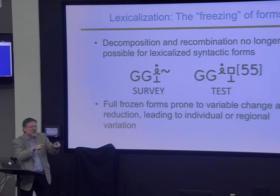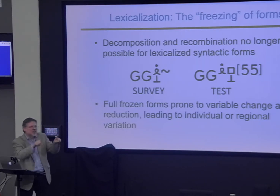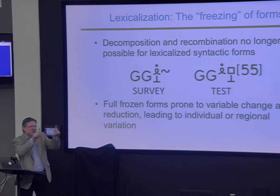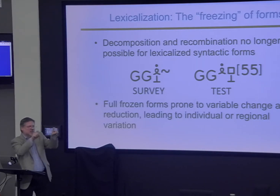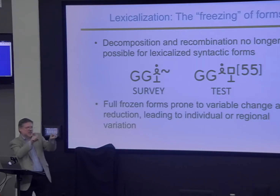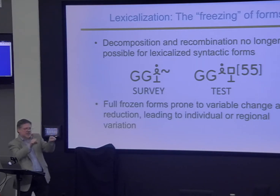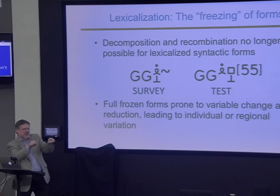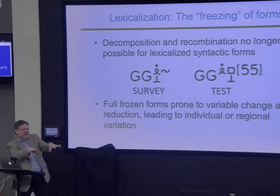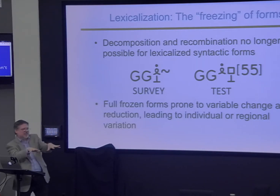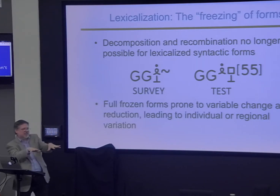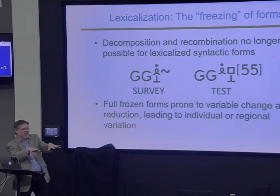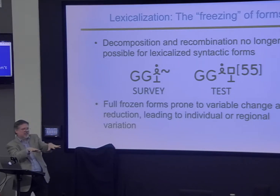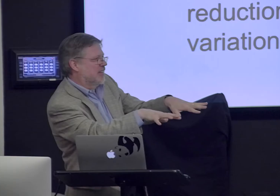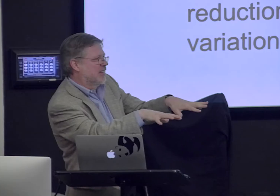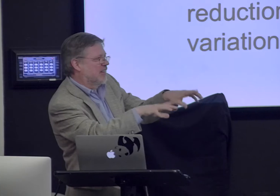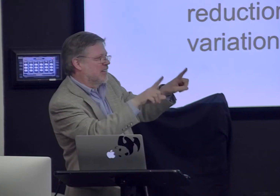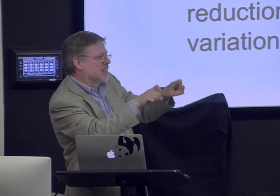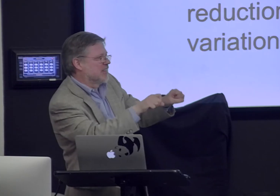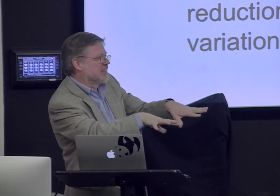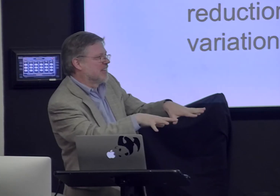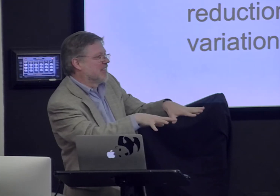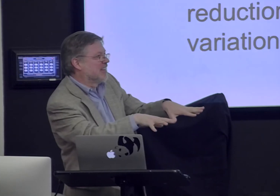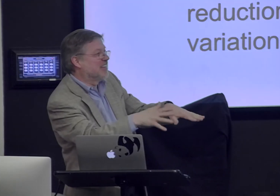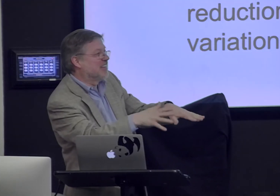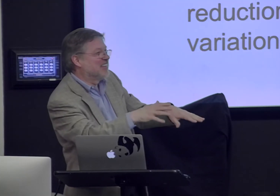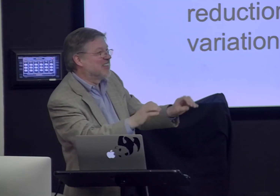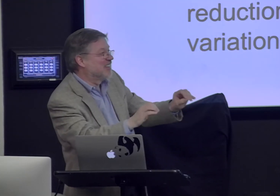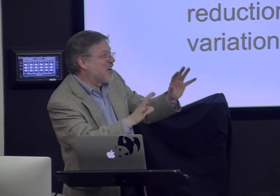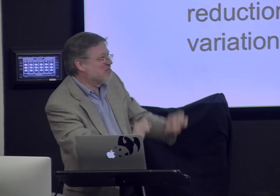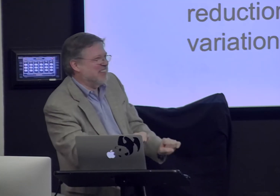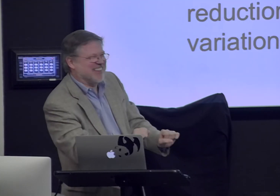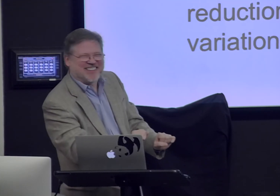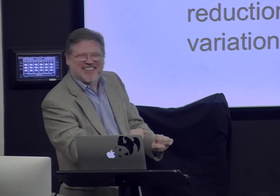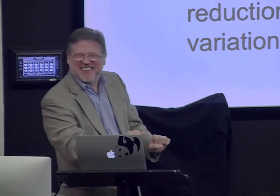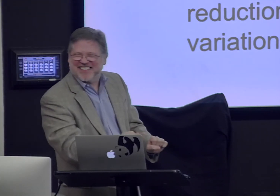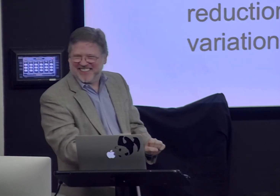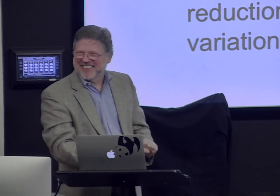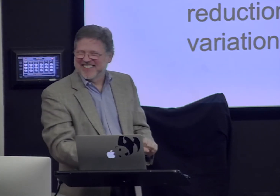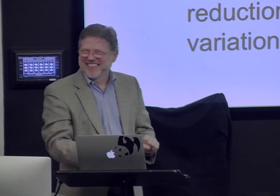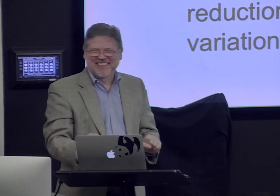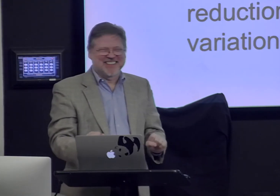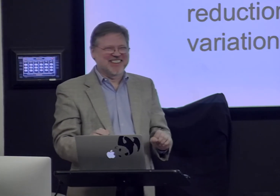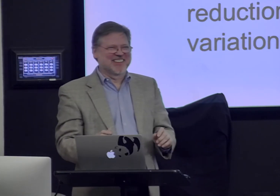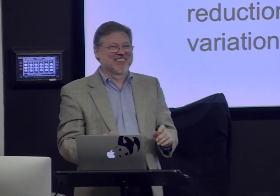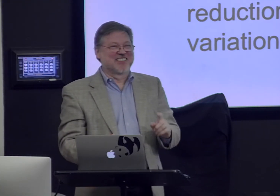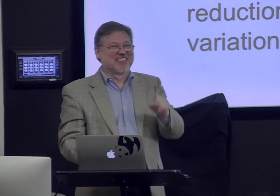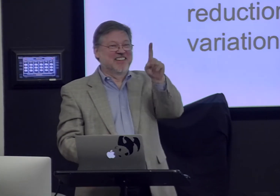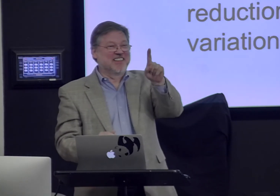No, I don't have a lateral movement at all in how I'm forming it. I'm only going downward. Does